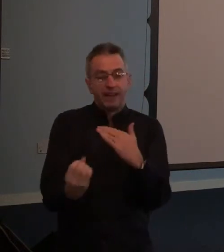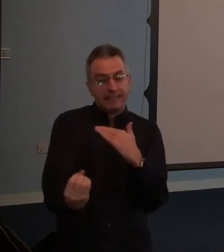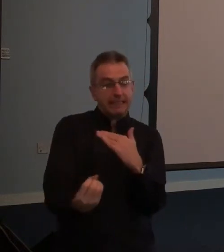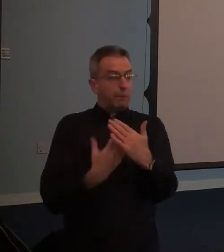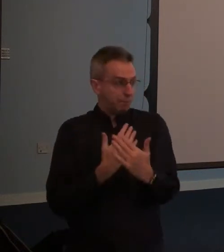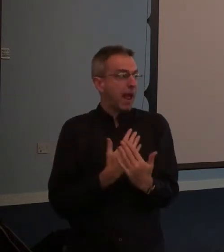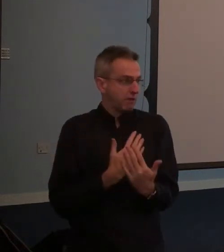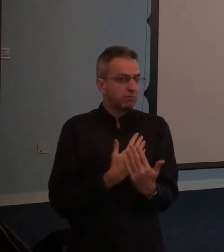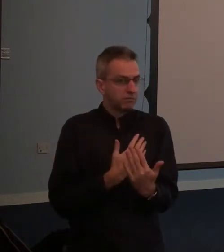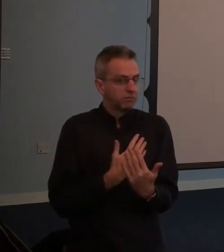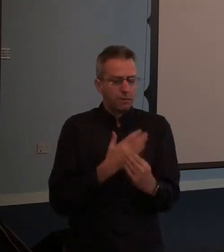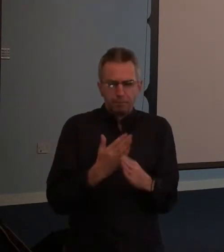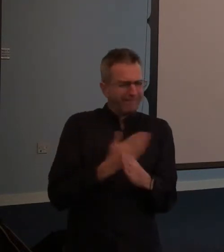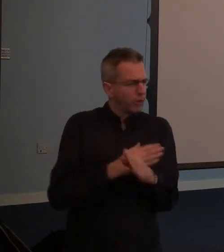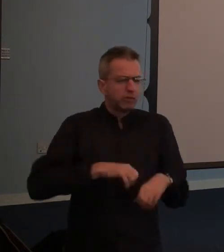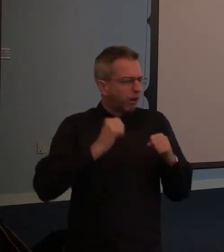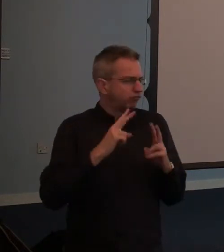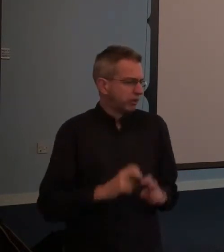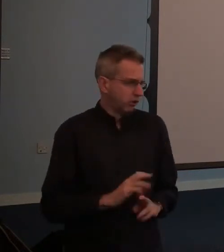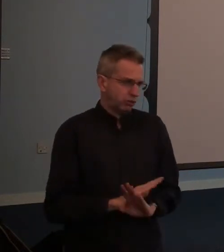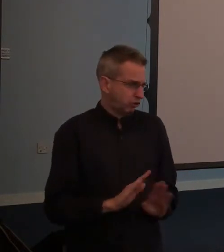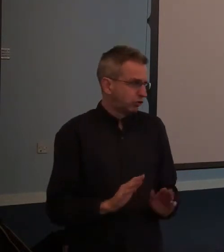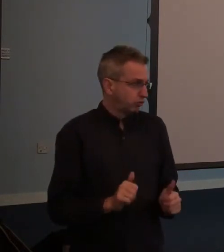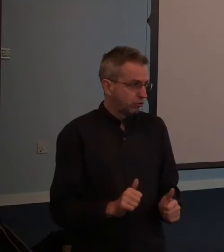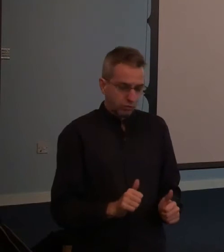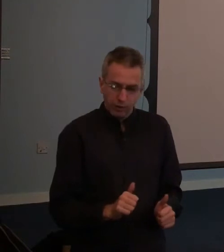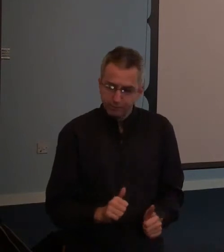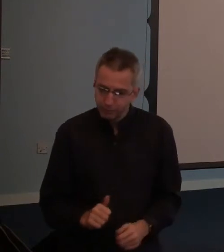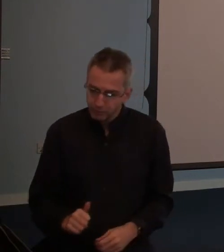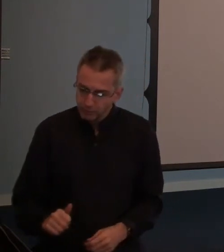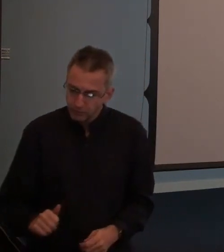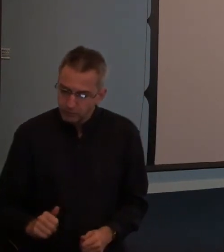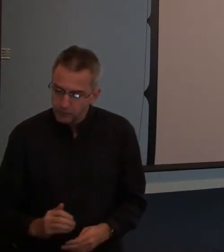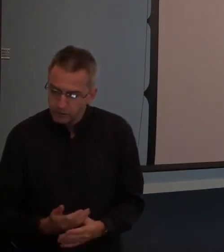out. And they returned their questionnaires before we started any research at all.